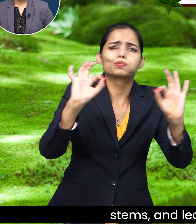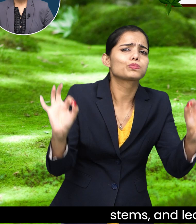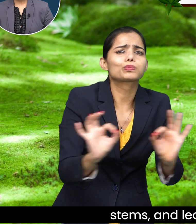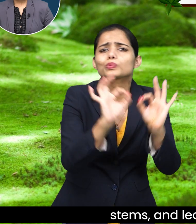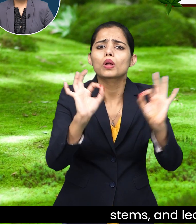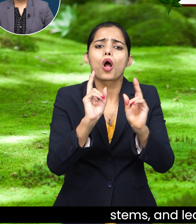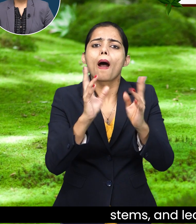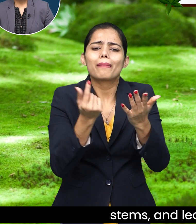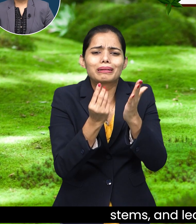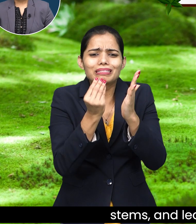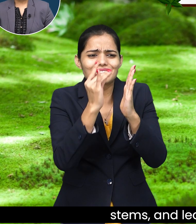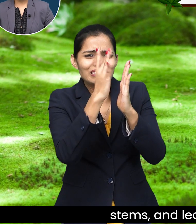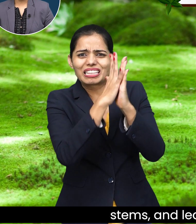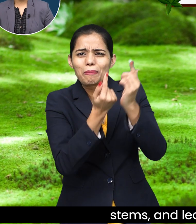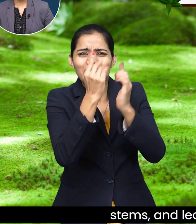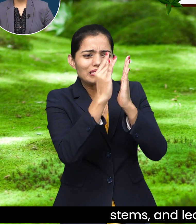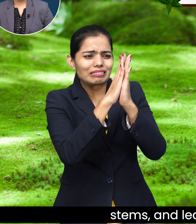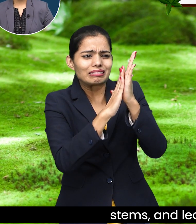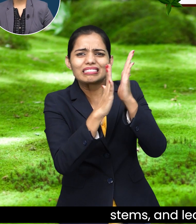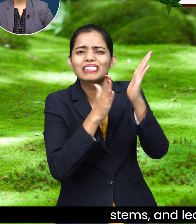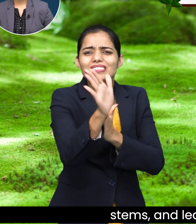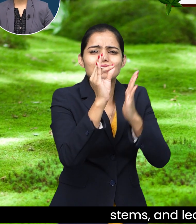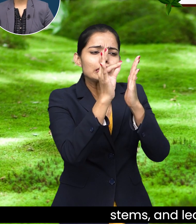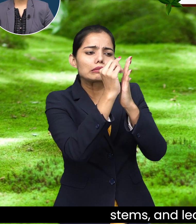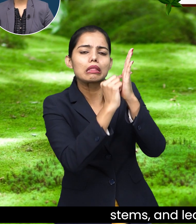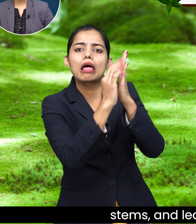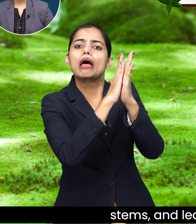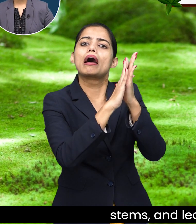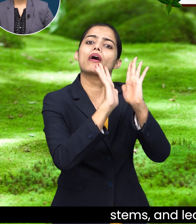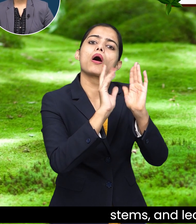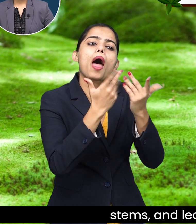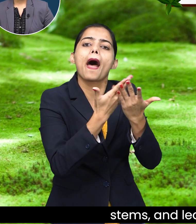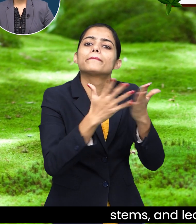stems, and leaves as seen in mosses.